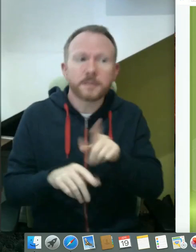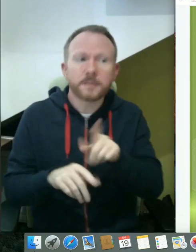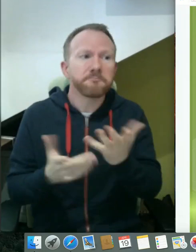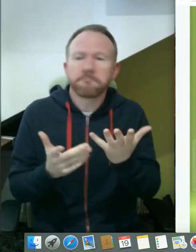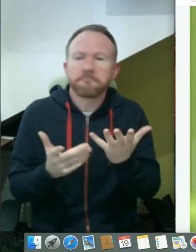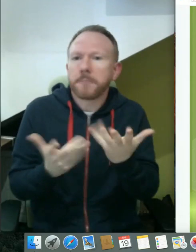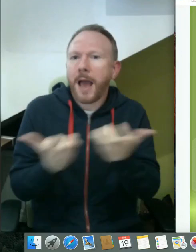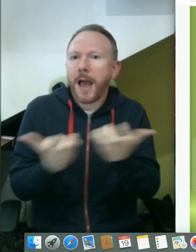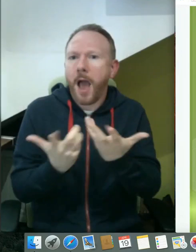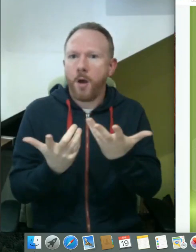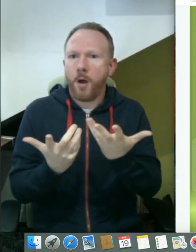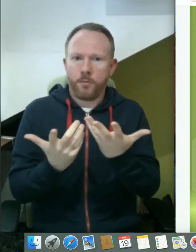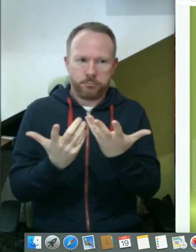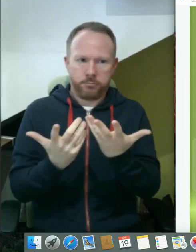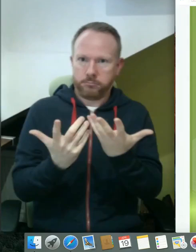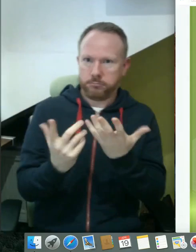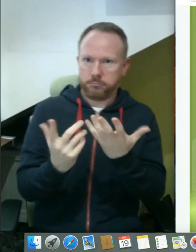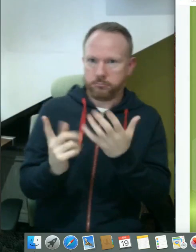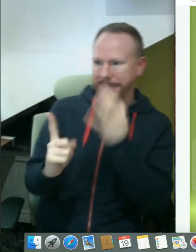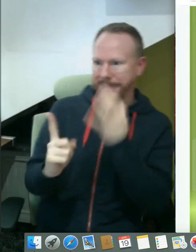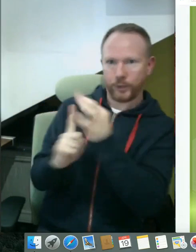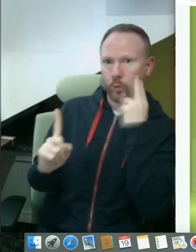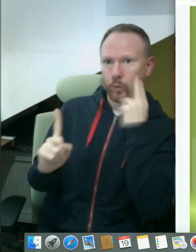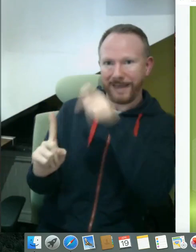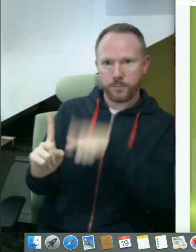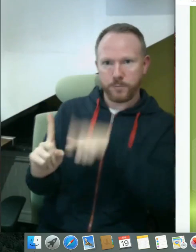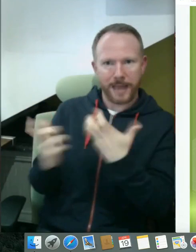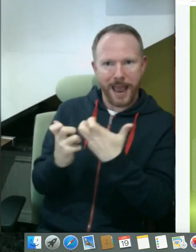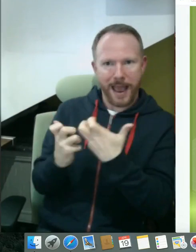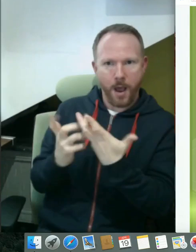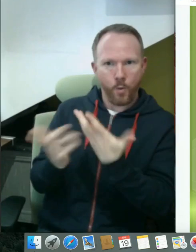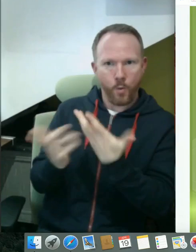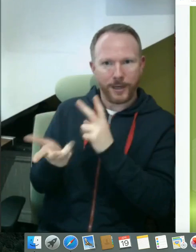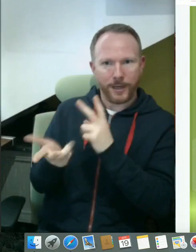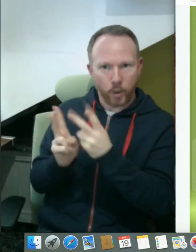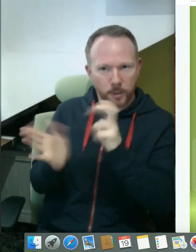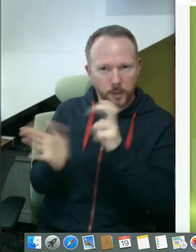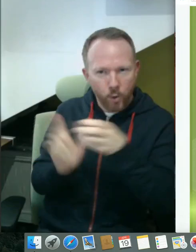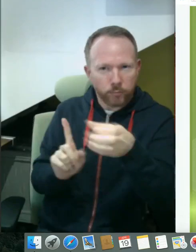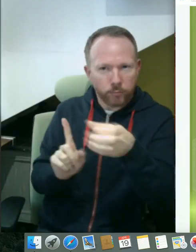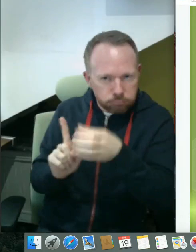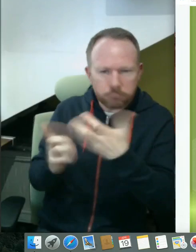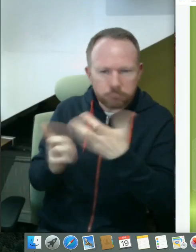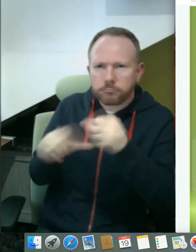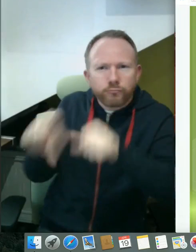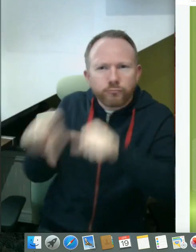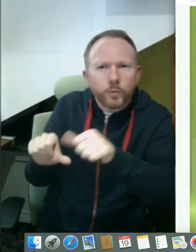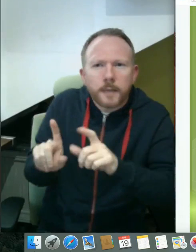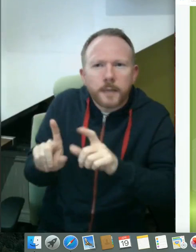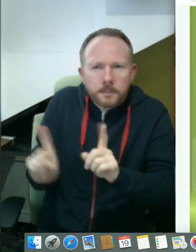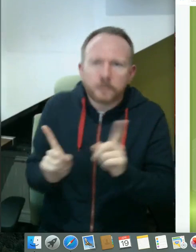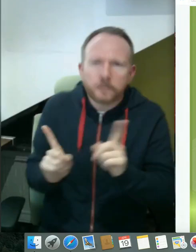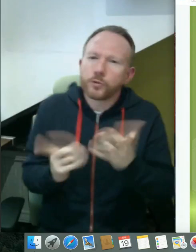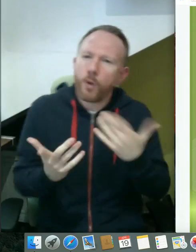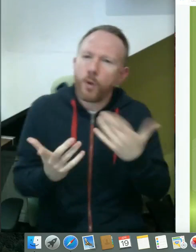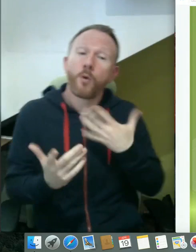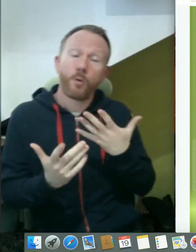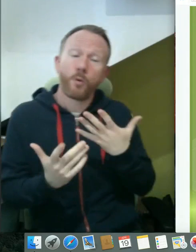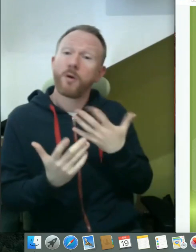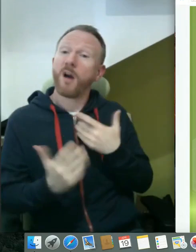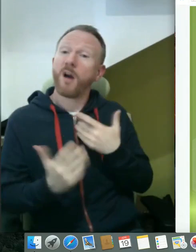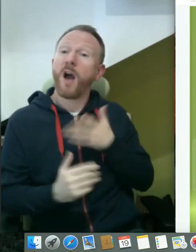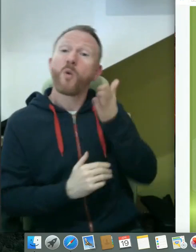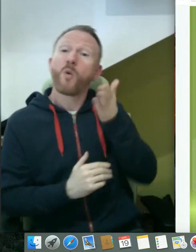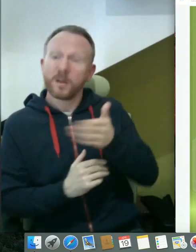effectively go about conducting interviews with deaf people. It was there that I met Jason